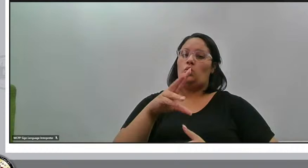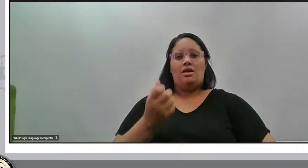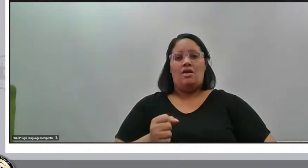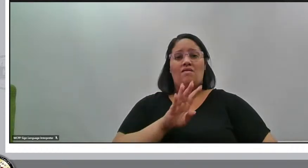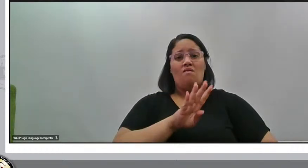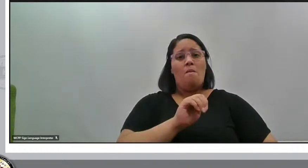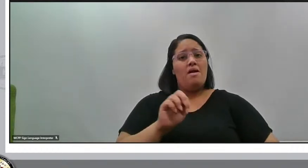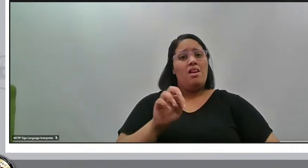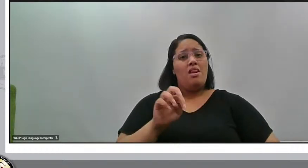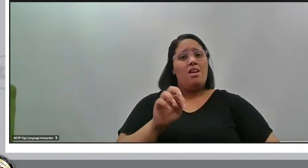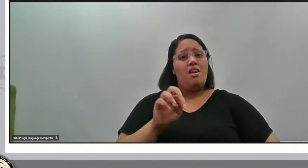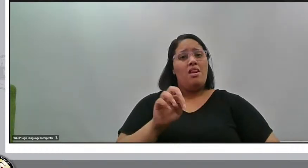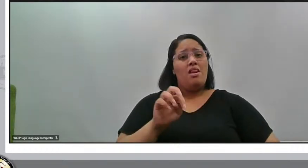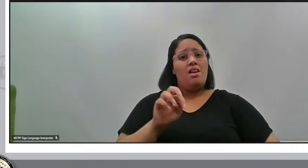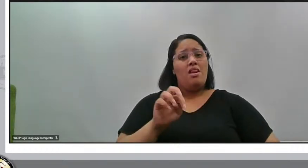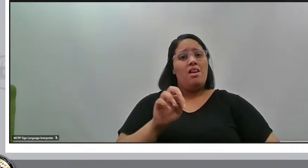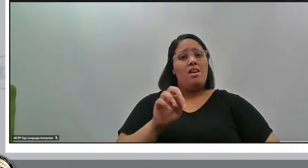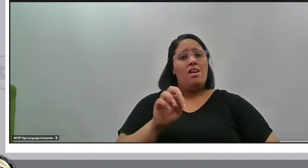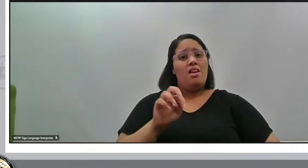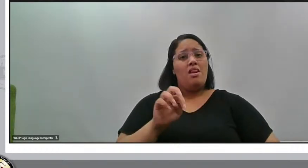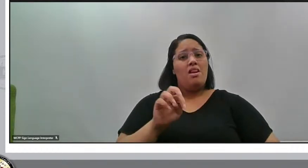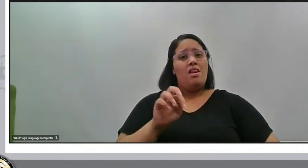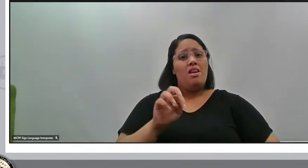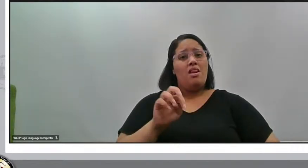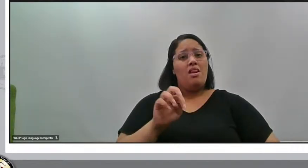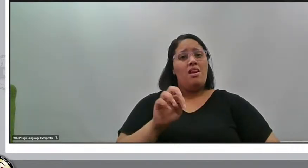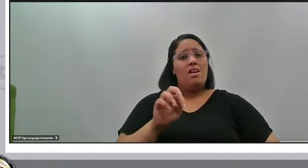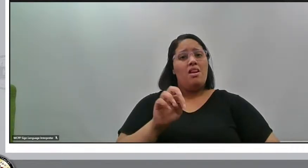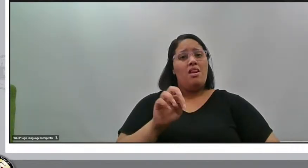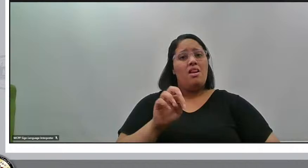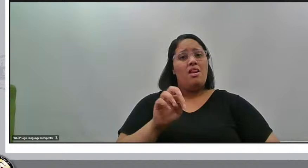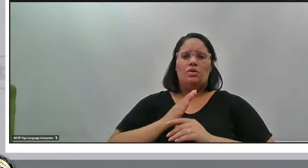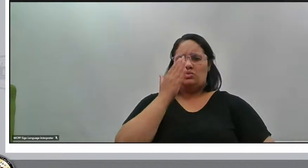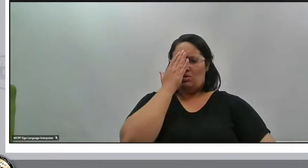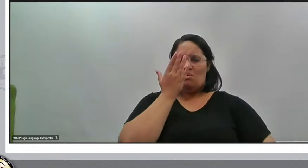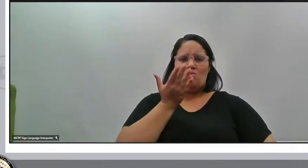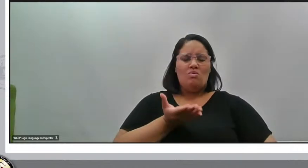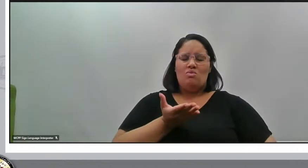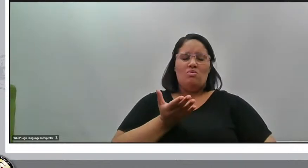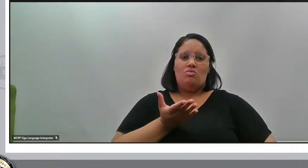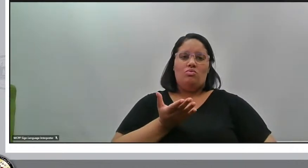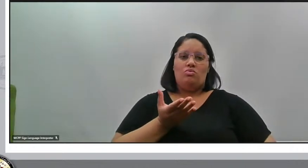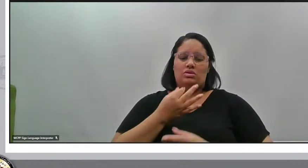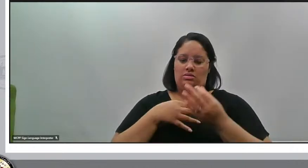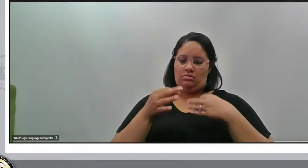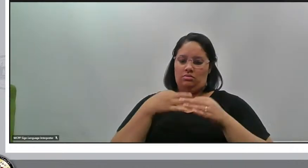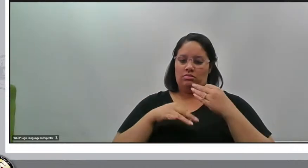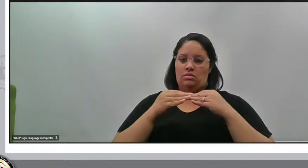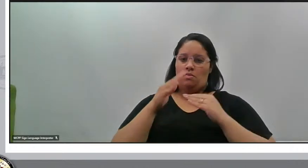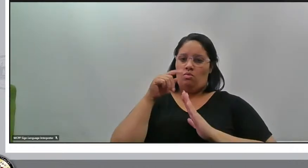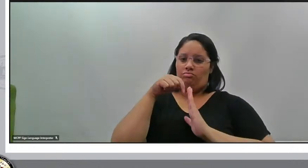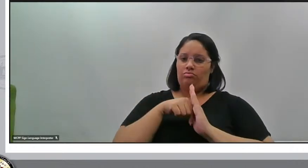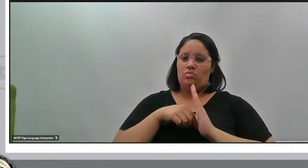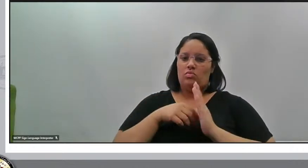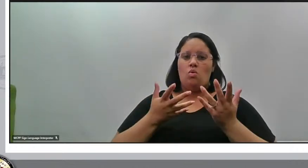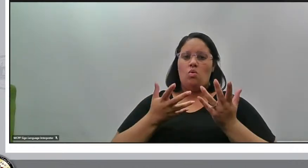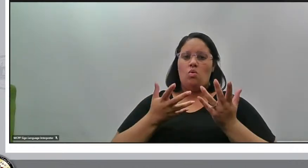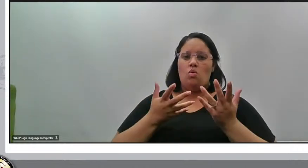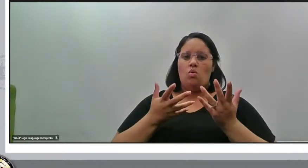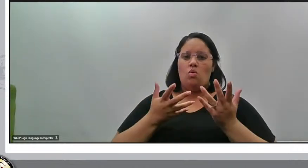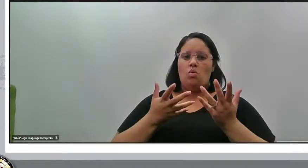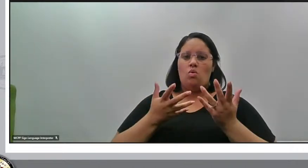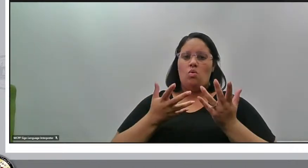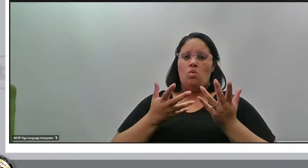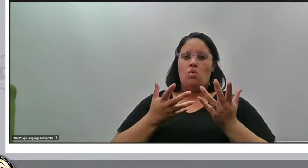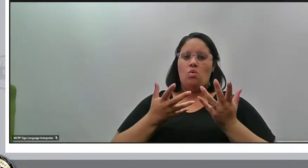million rand in an increase. If we can just get some information on where are these travels